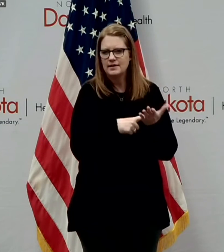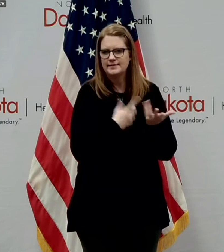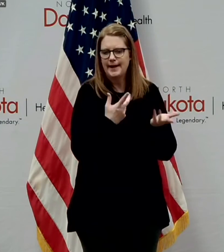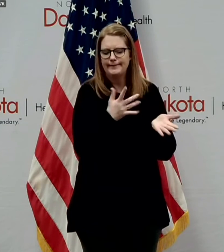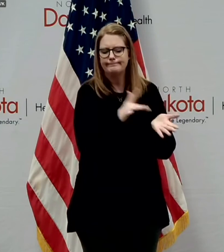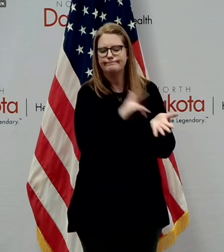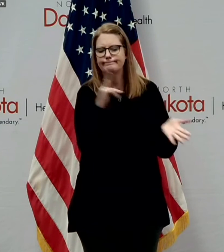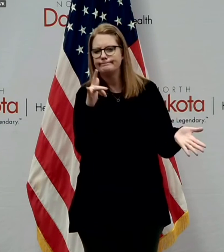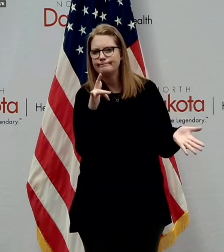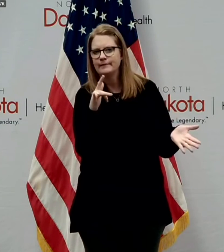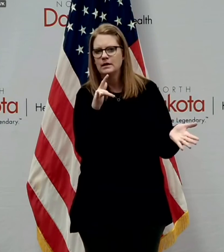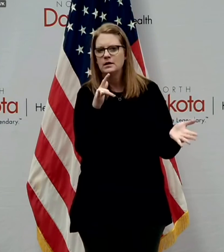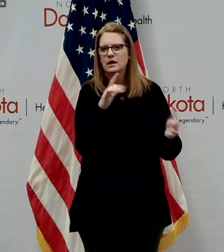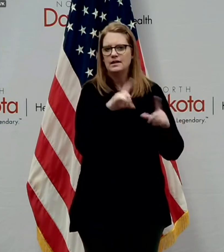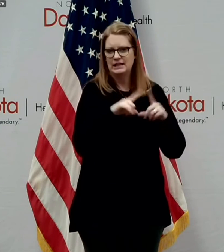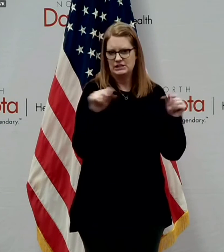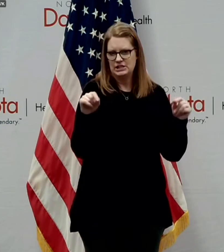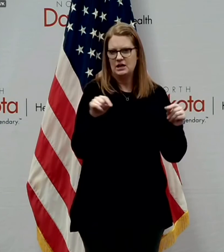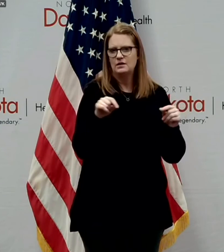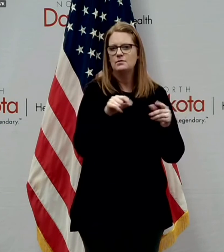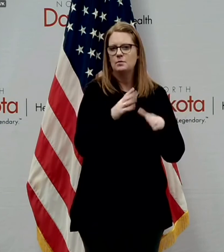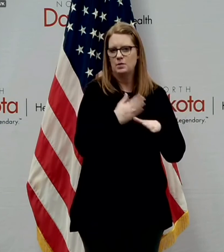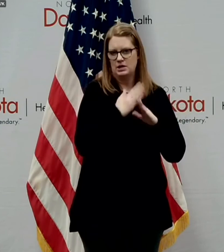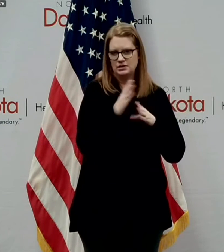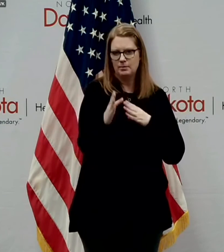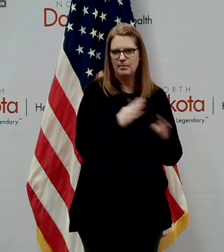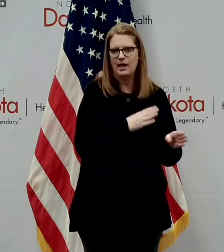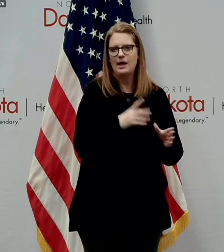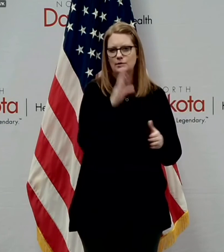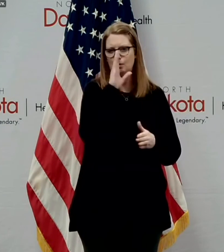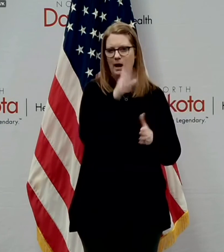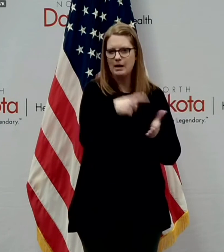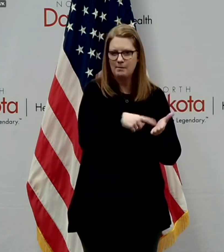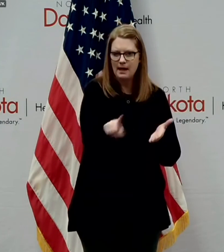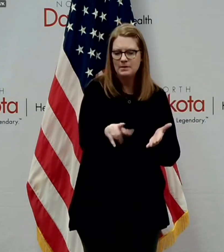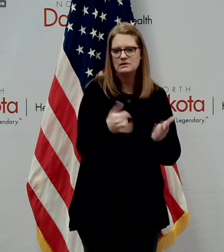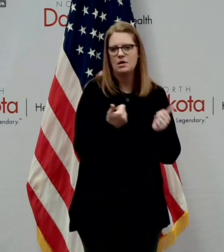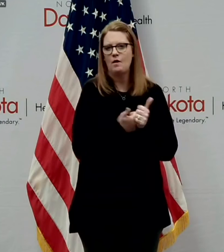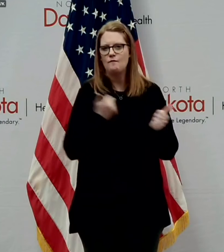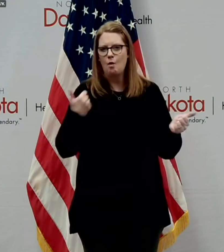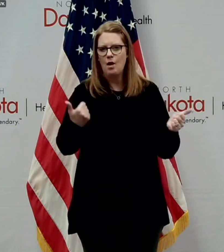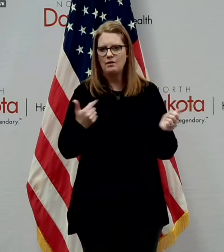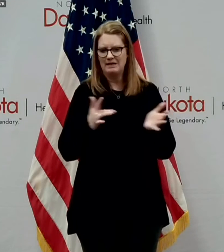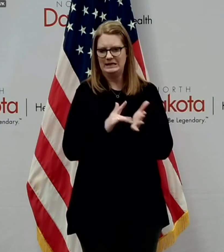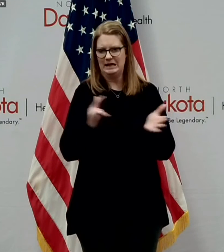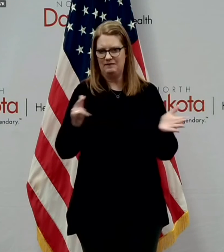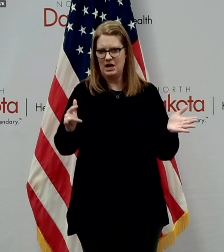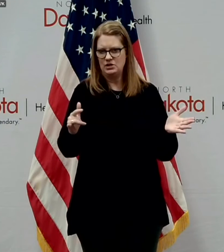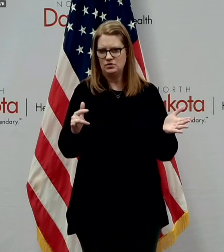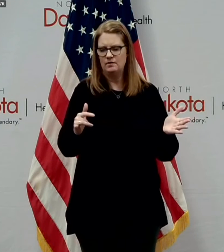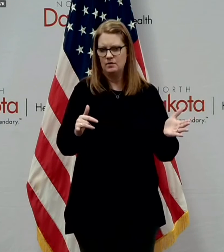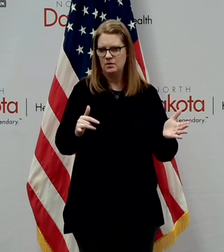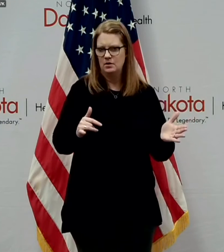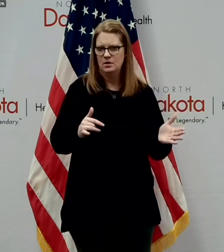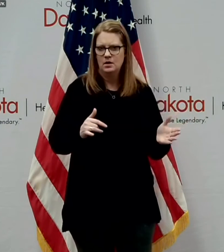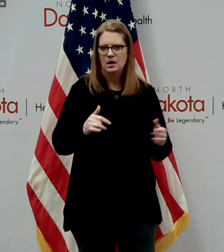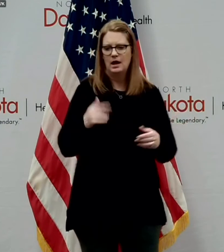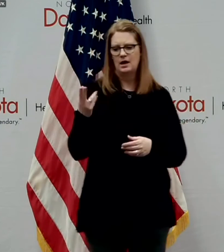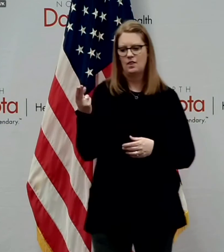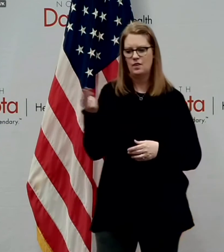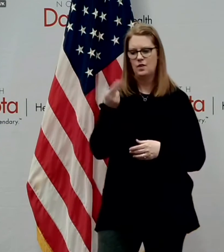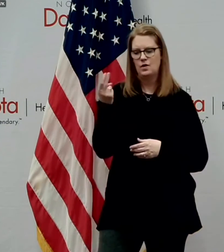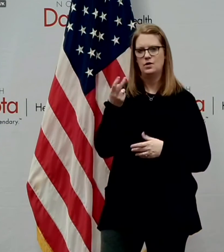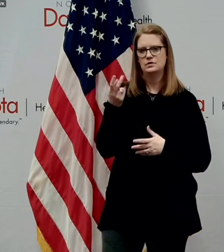Paycheck Protection Plan and direct payments, what to watch for and how to avoid those scams. Additionally, on Thursday, there'll be